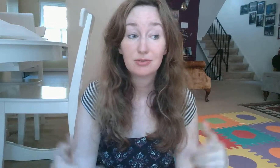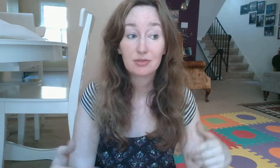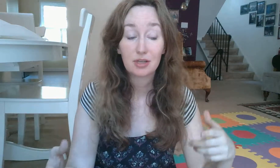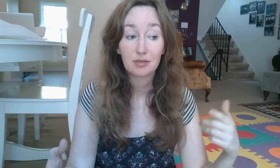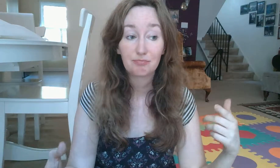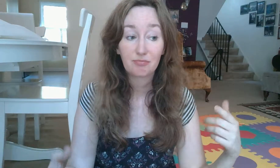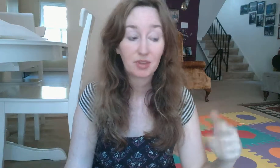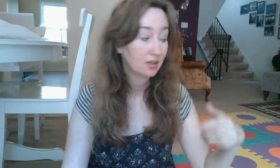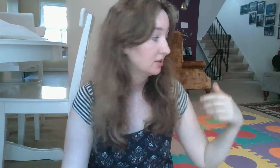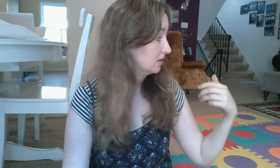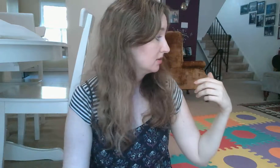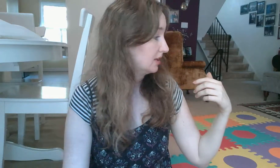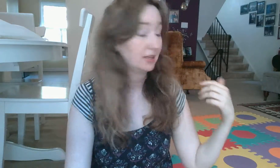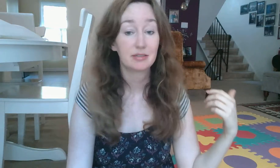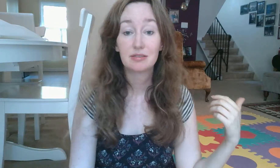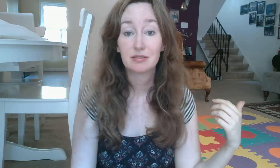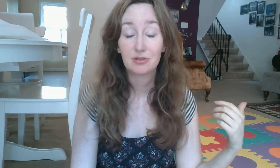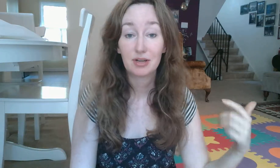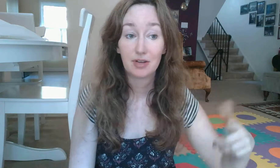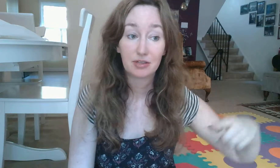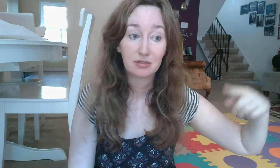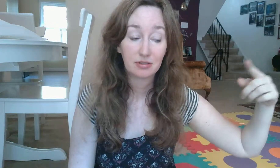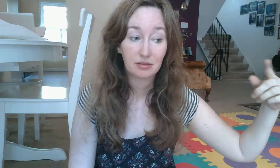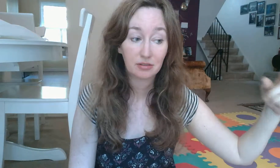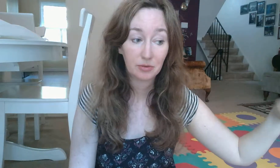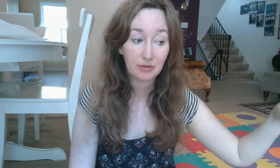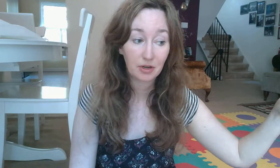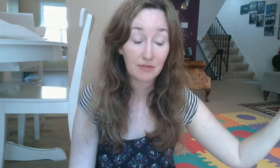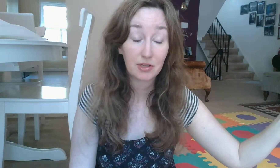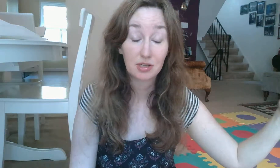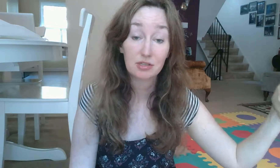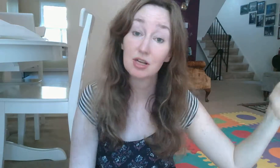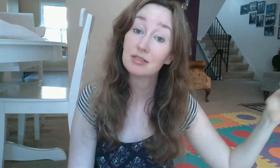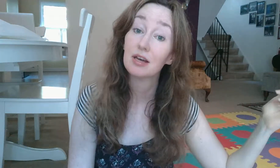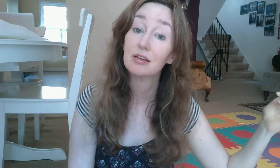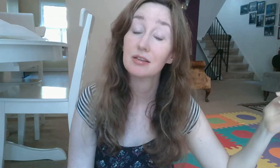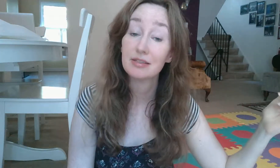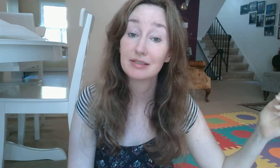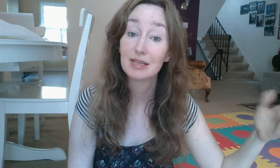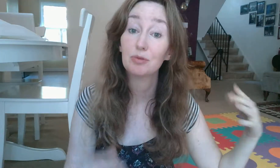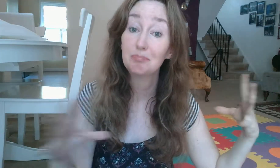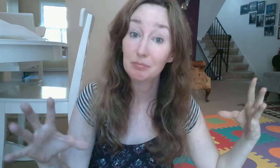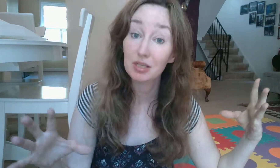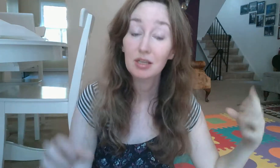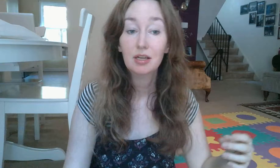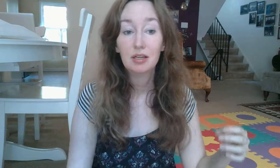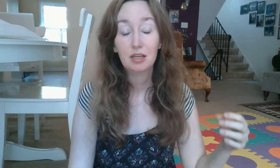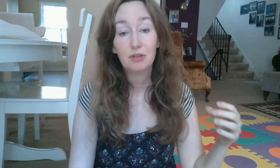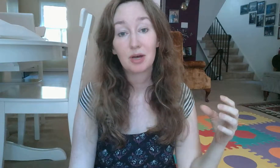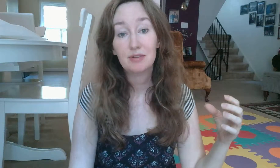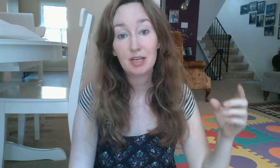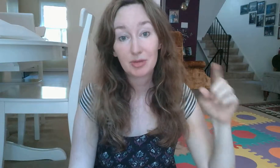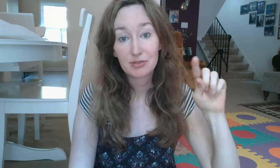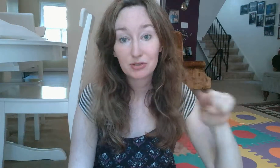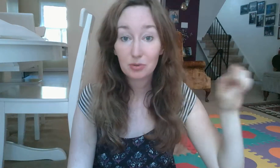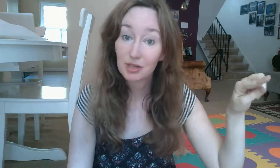use Alex's grandfather, one of her grandfathers on John's side, as an example, Beepy. If you have a name that has two letters